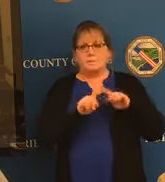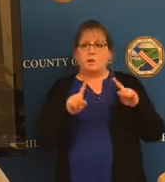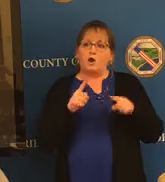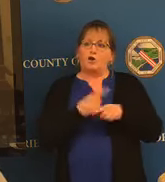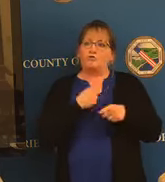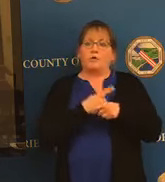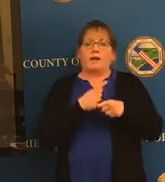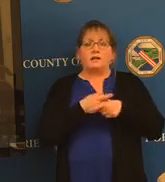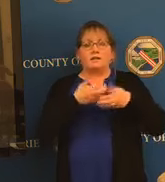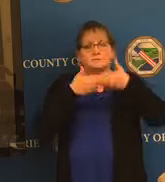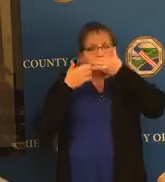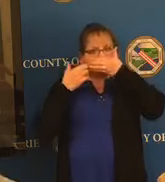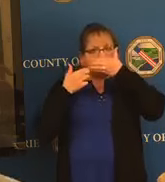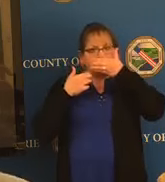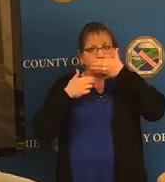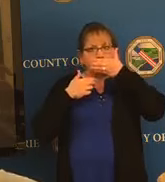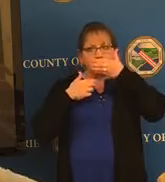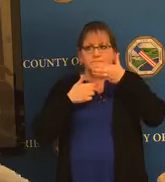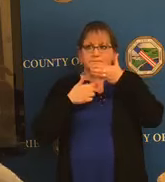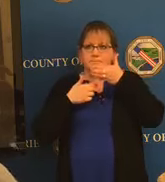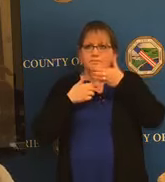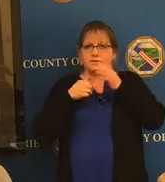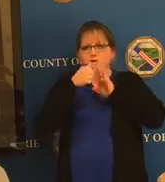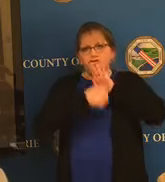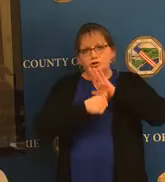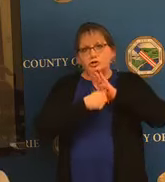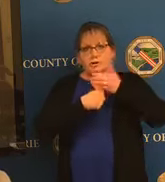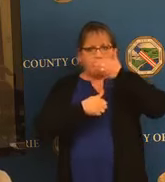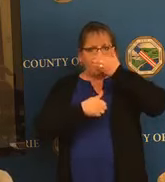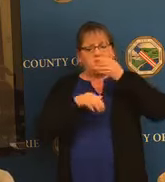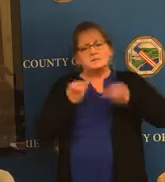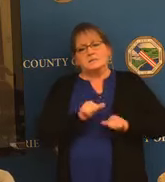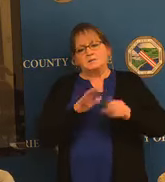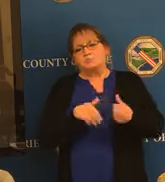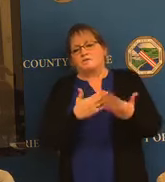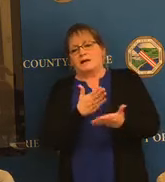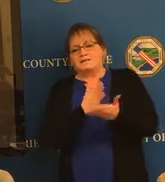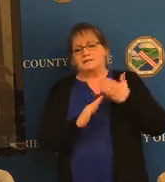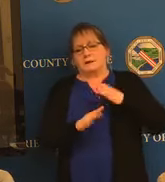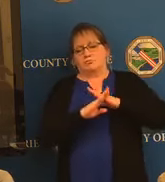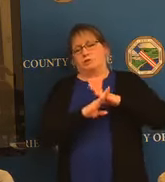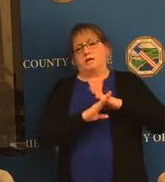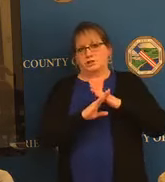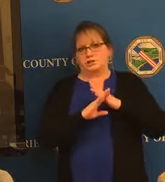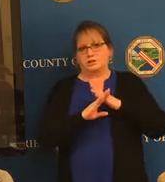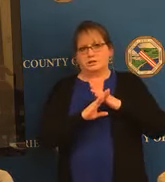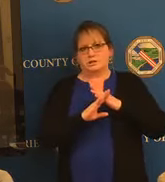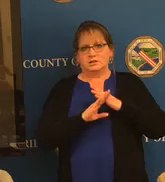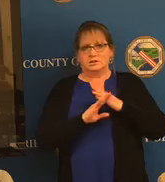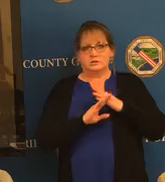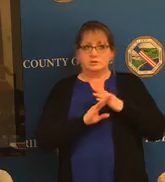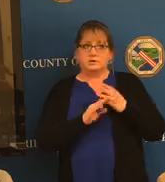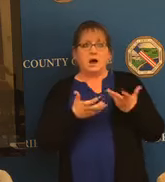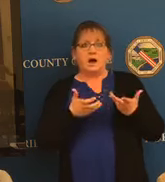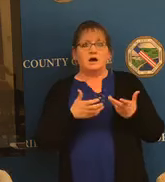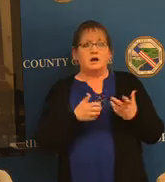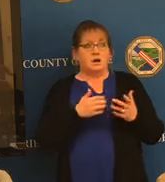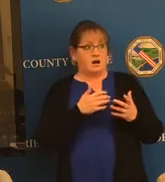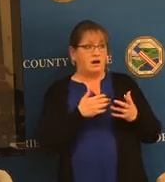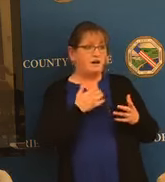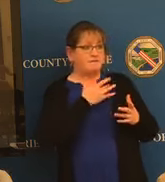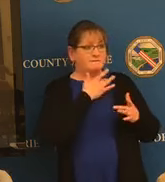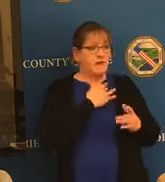regular surgical mask or procedure mask, can impart some protection. It's a false sense of security if you think it's